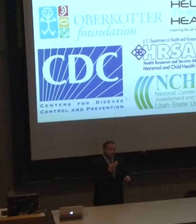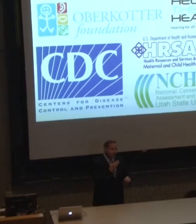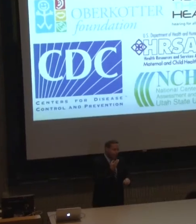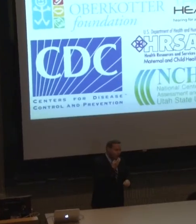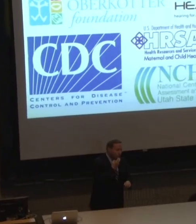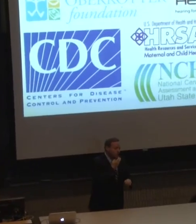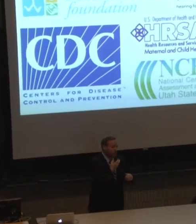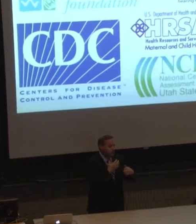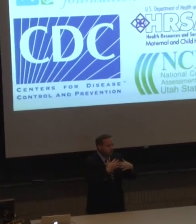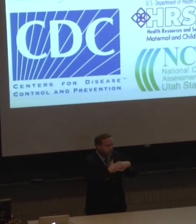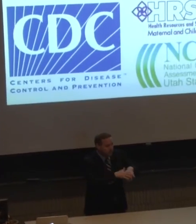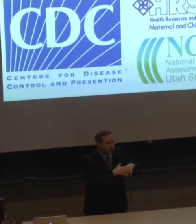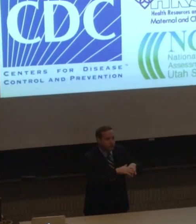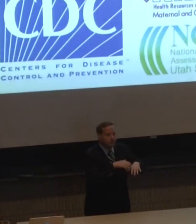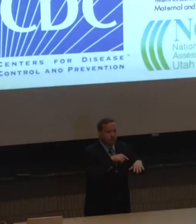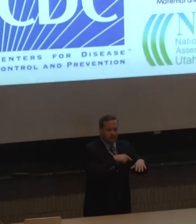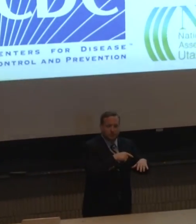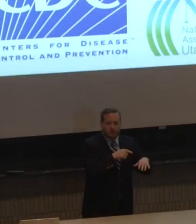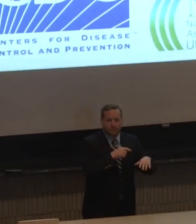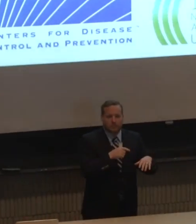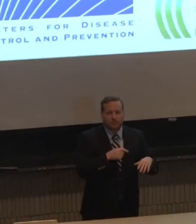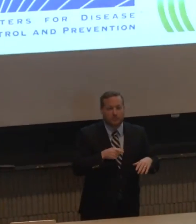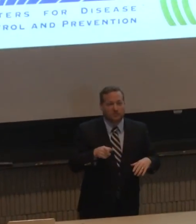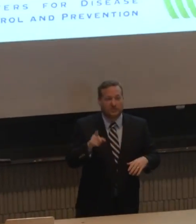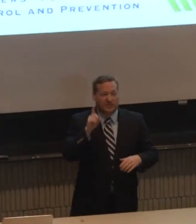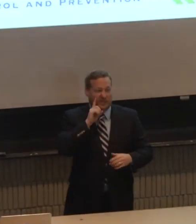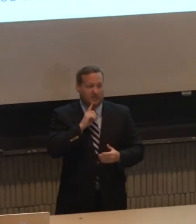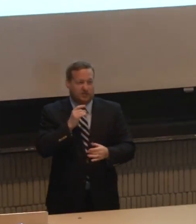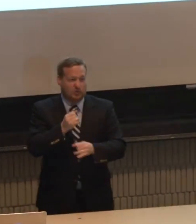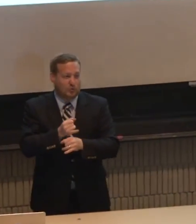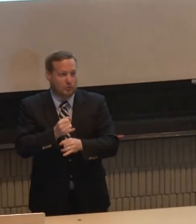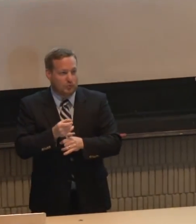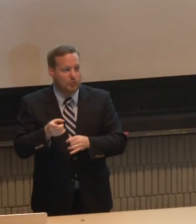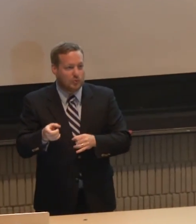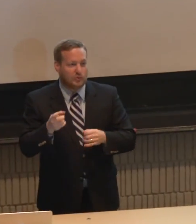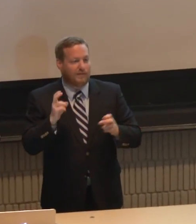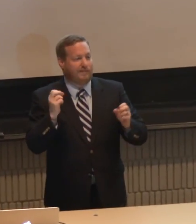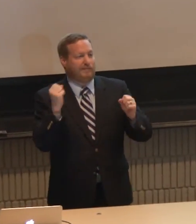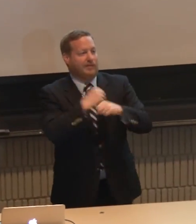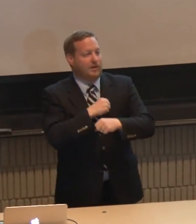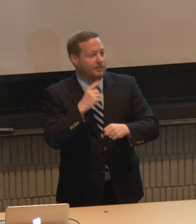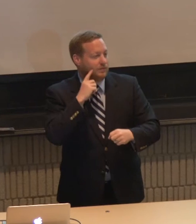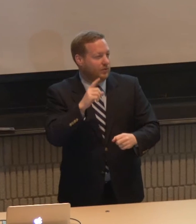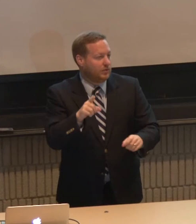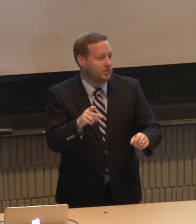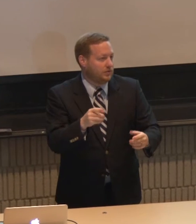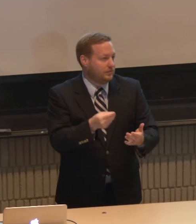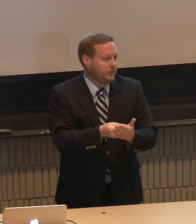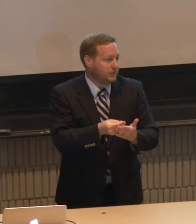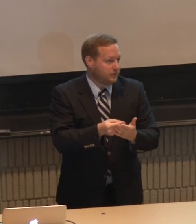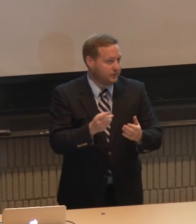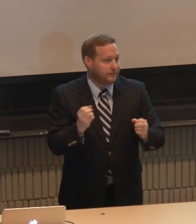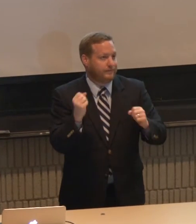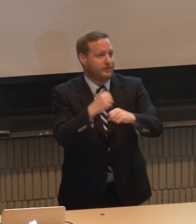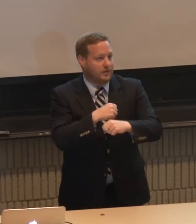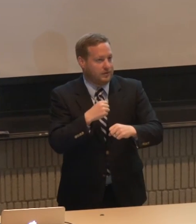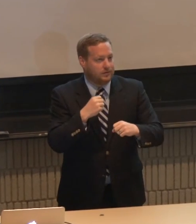in the use of oral approaches to working with deaf children. Deaf